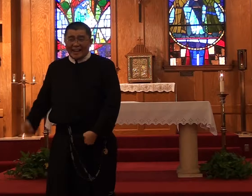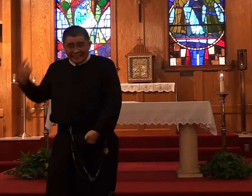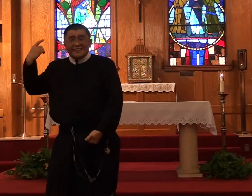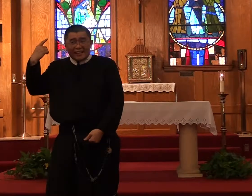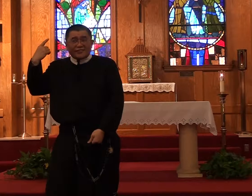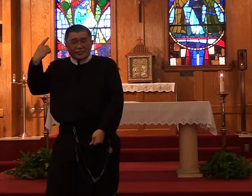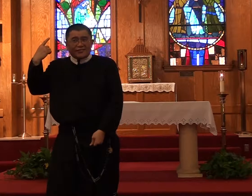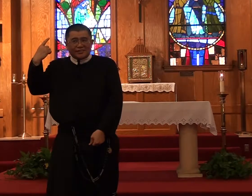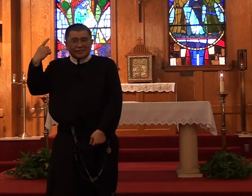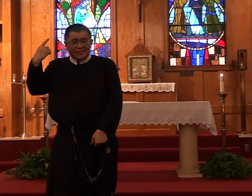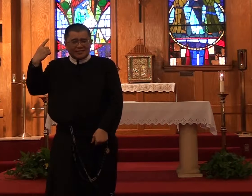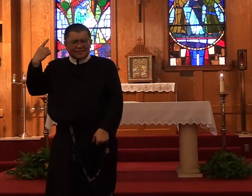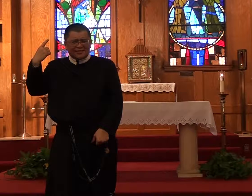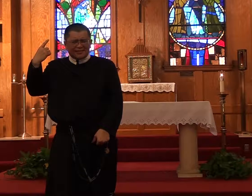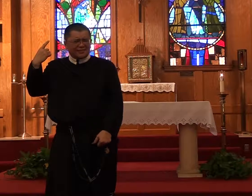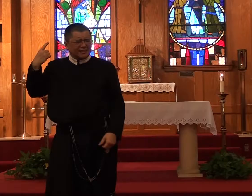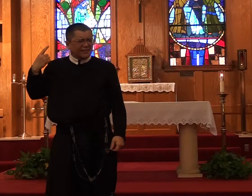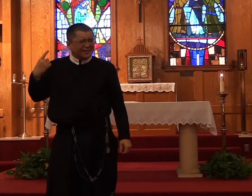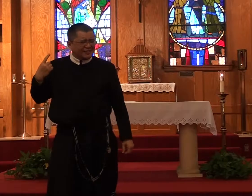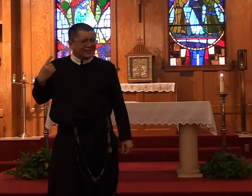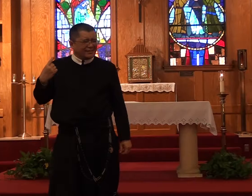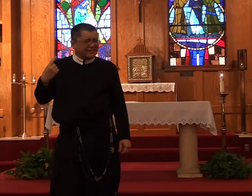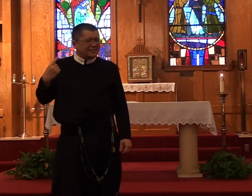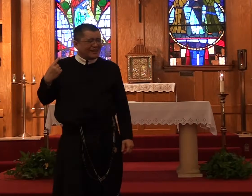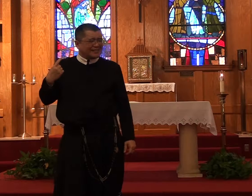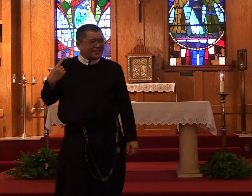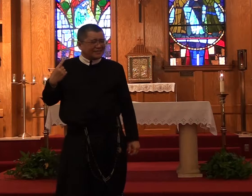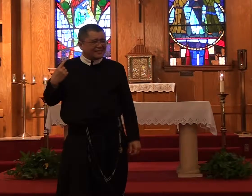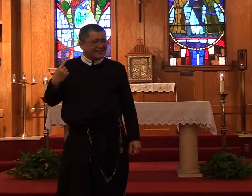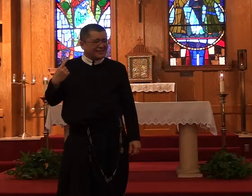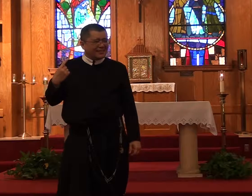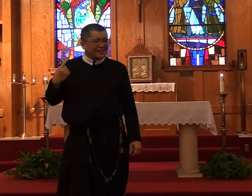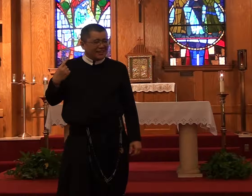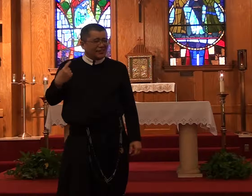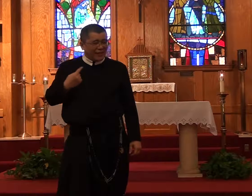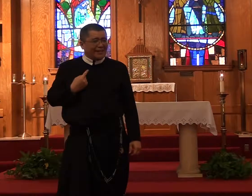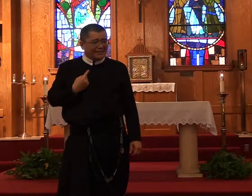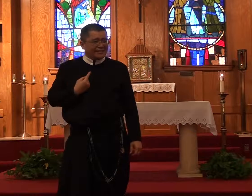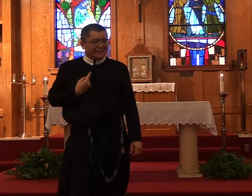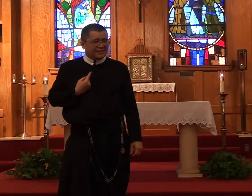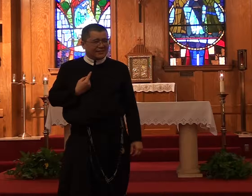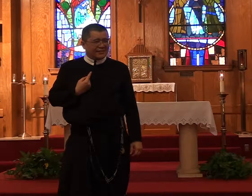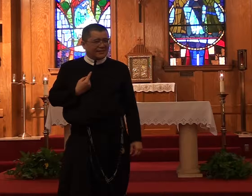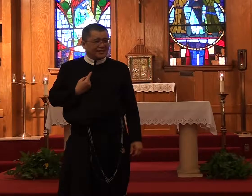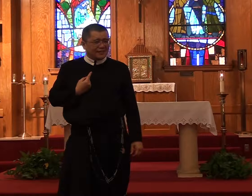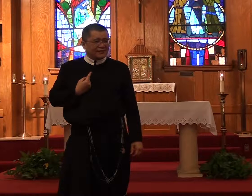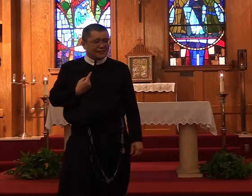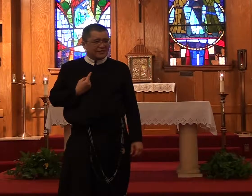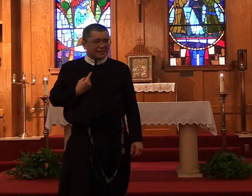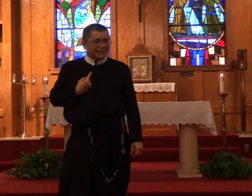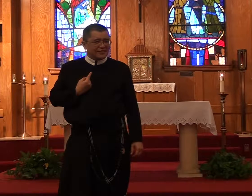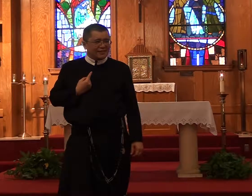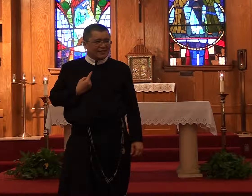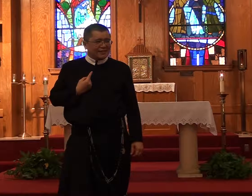I hate in the name of the Lord, Jesus Christ. Does it make sense? Can you hate in the name of the Lord?